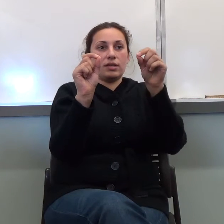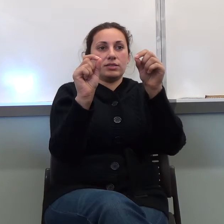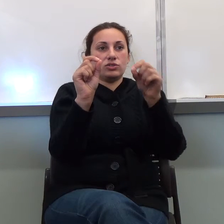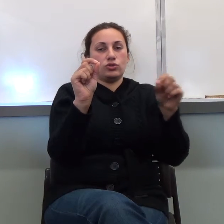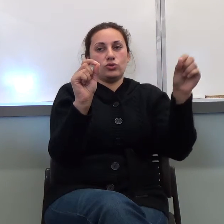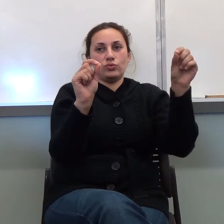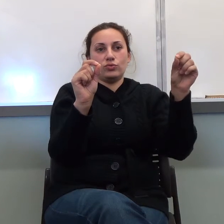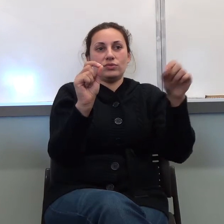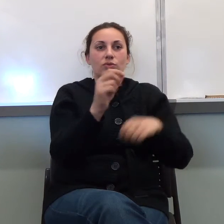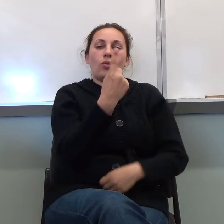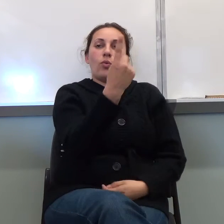right.